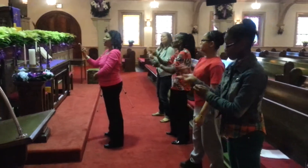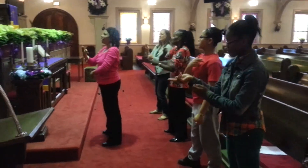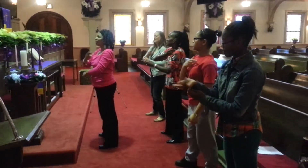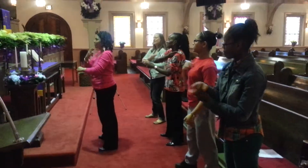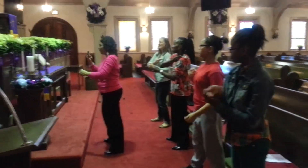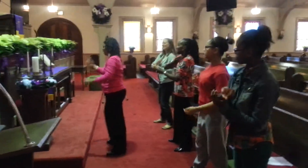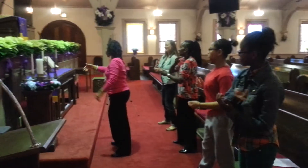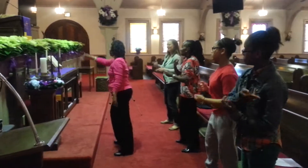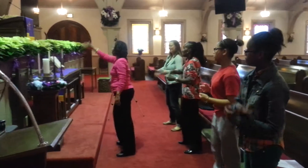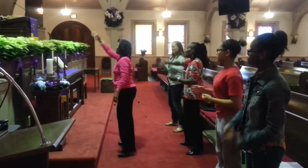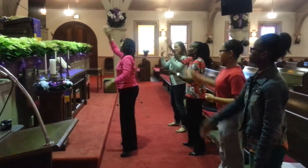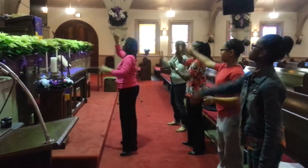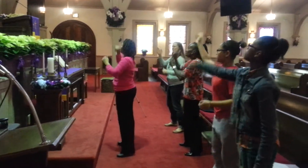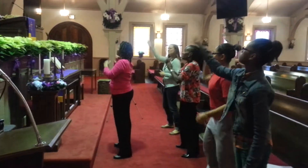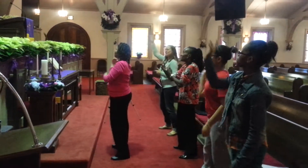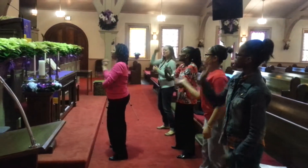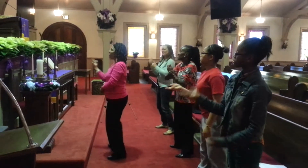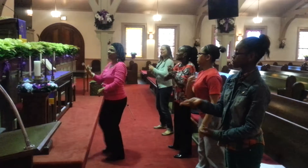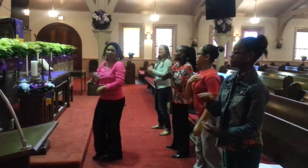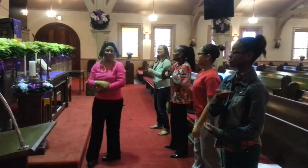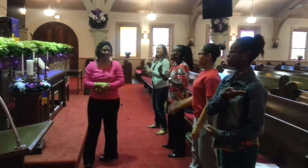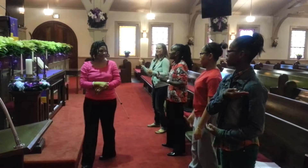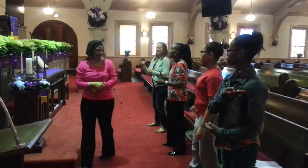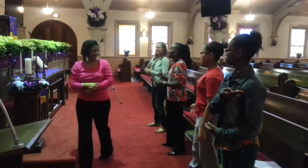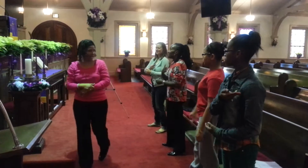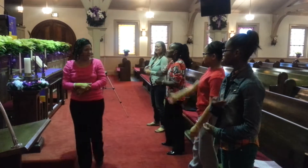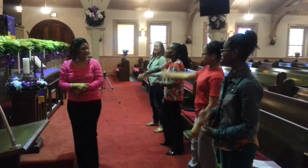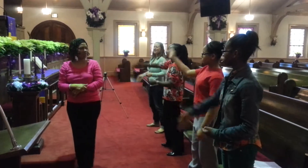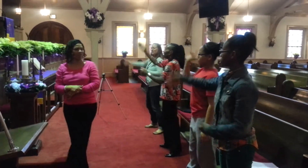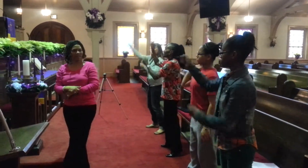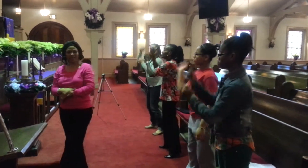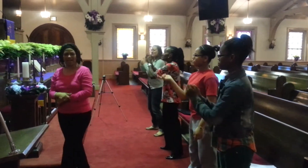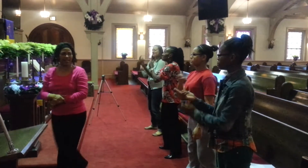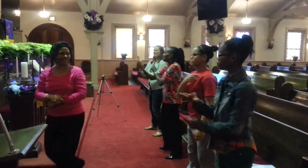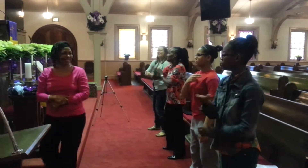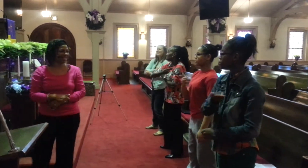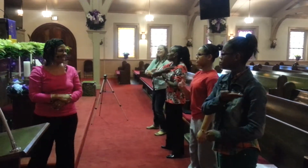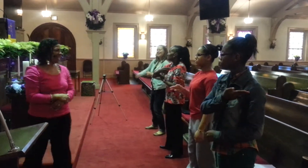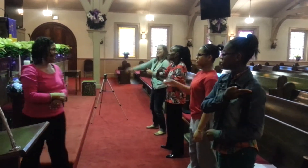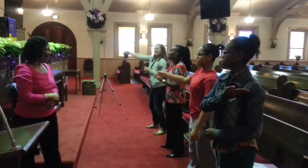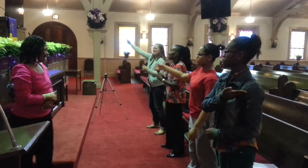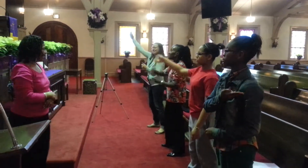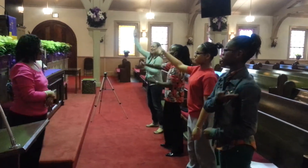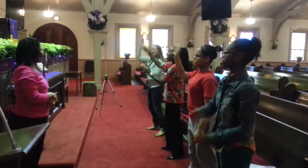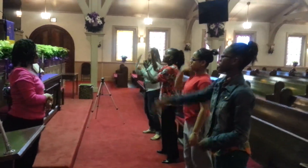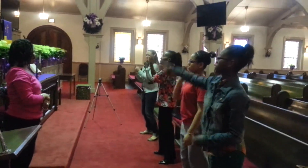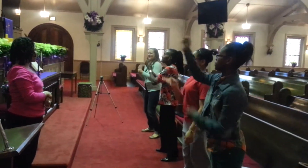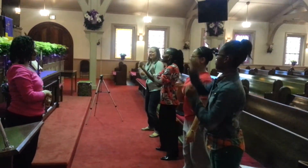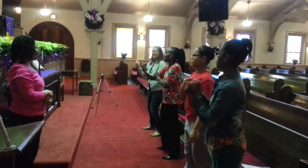us, God with us, God with us, God with